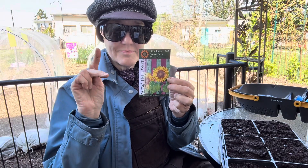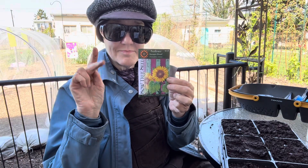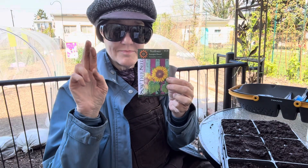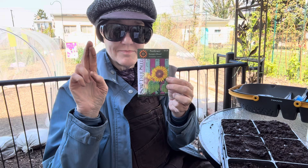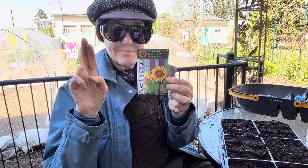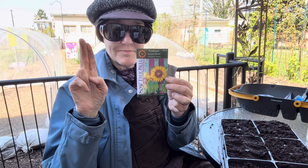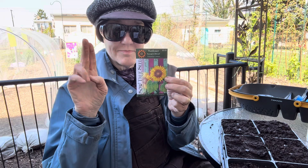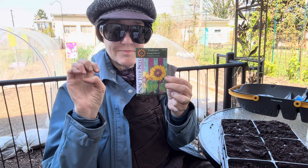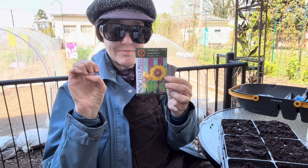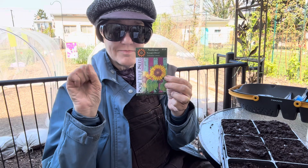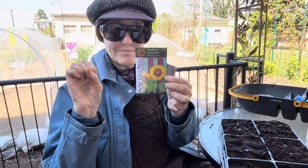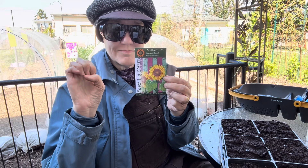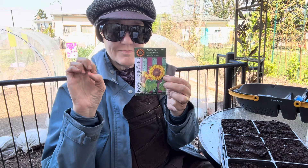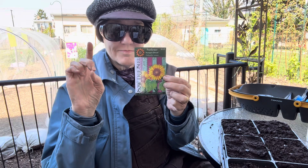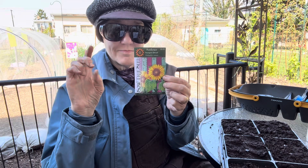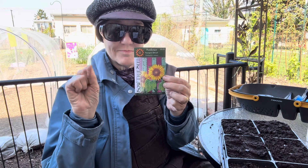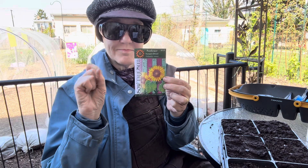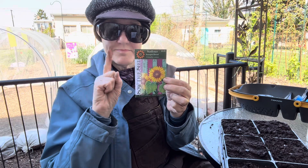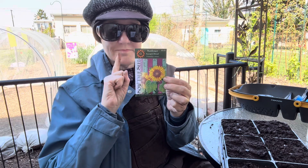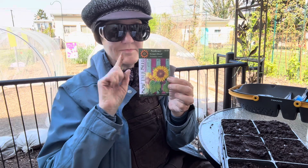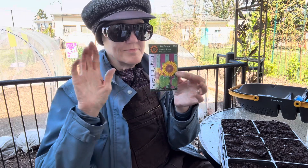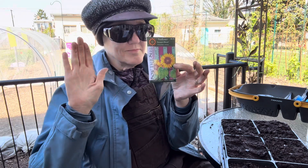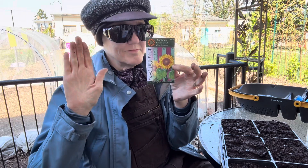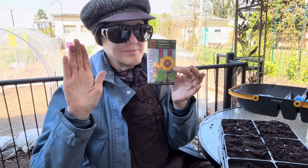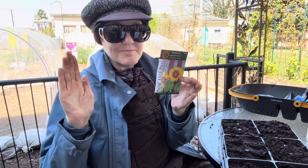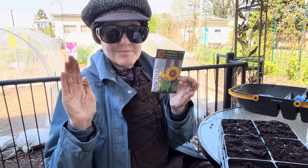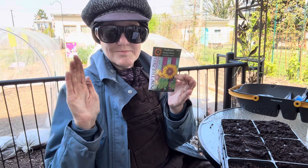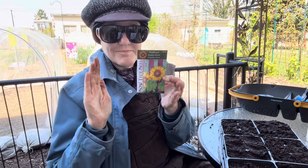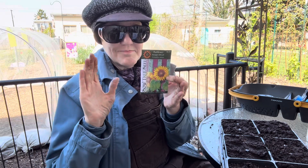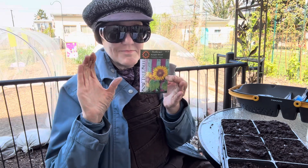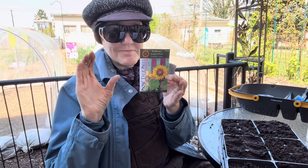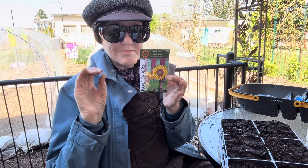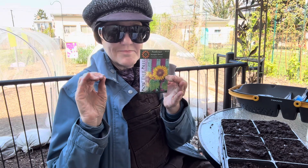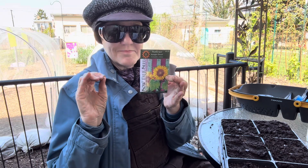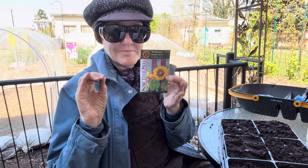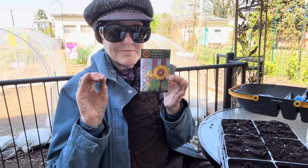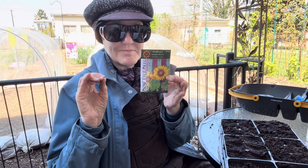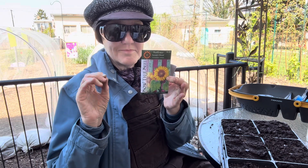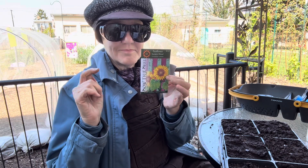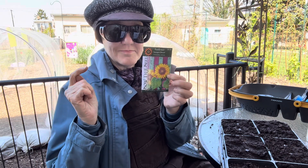the seed company, Sow True Seeds. It's a great small company.